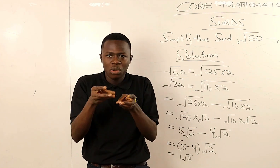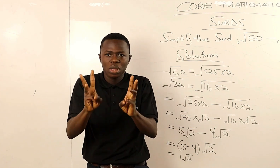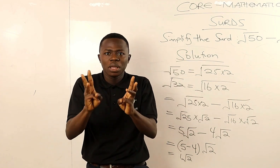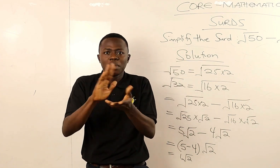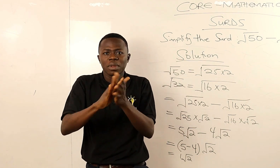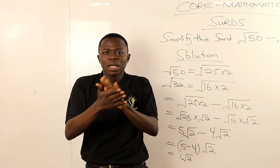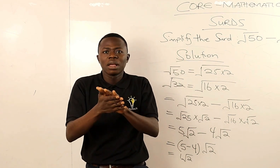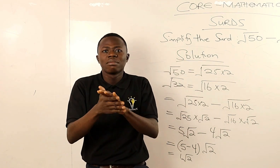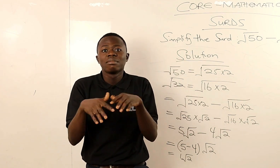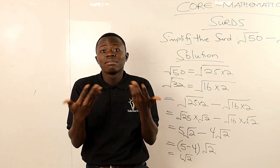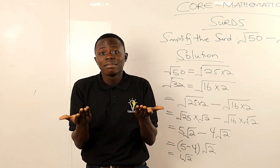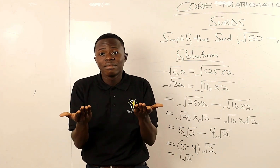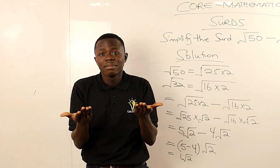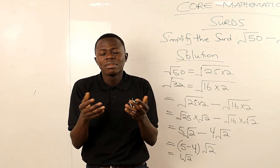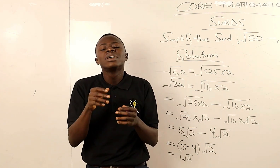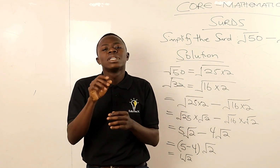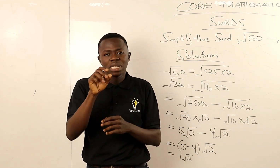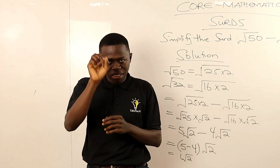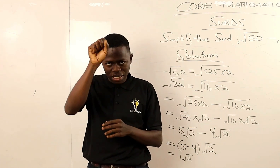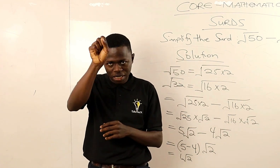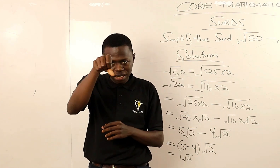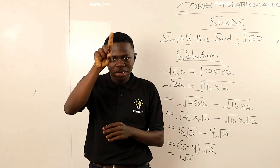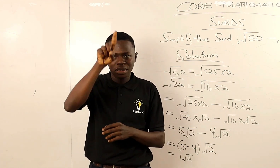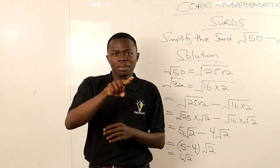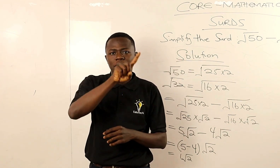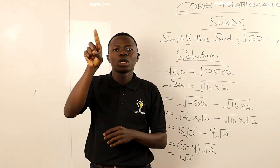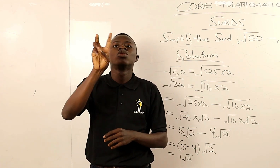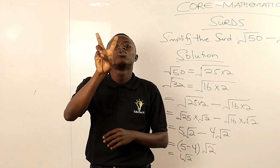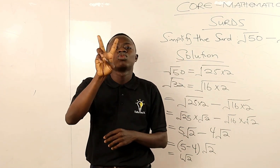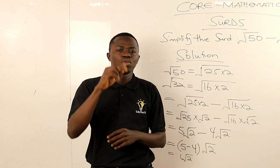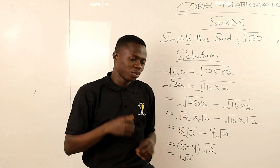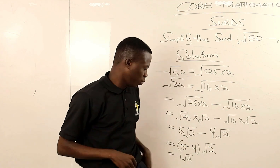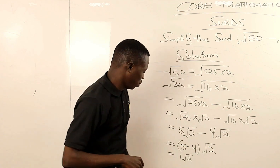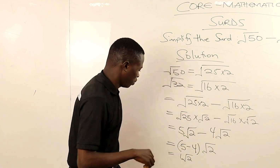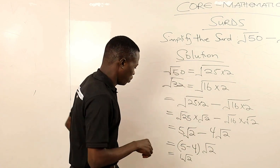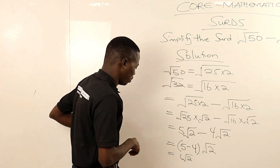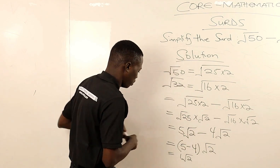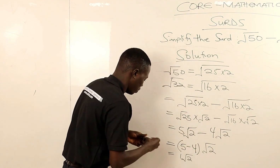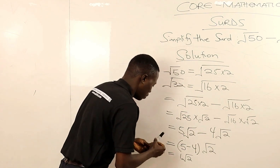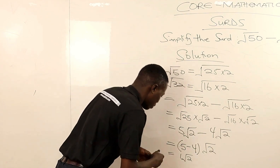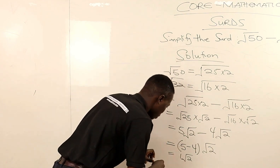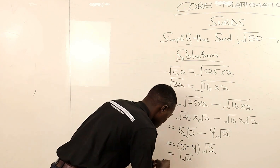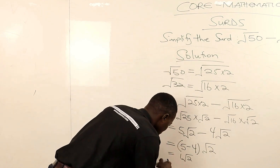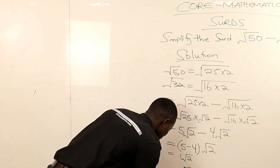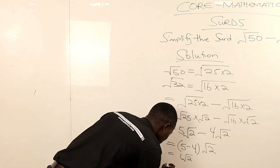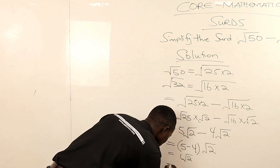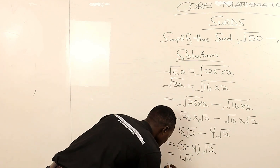it is much easier or much simpler to express it as square root of 2 or square root of whatever number